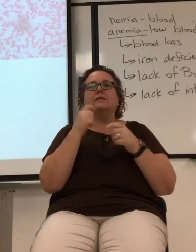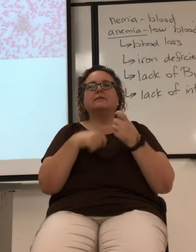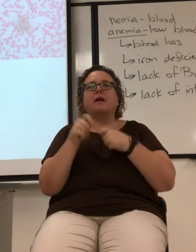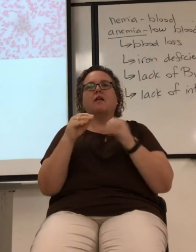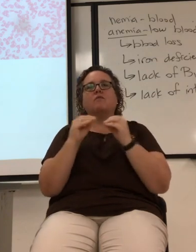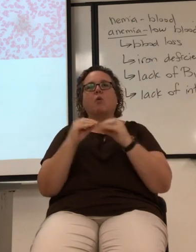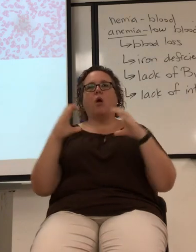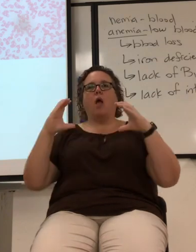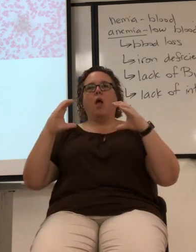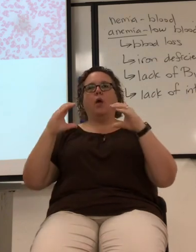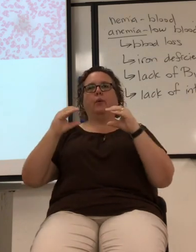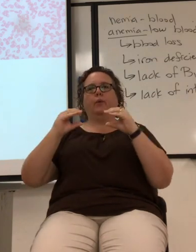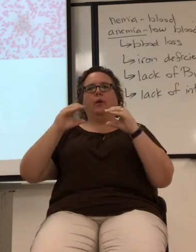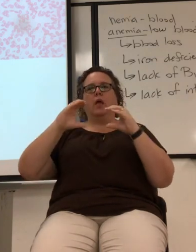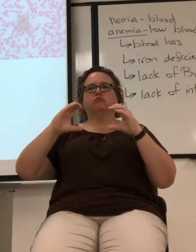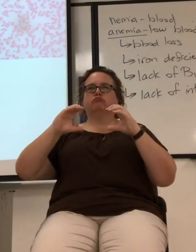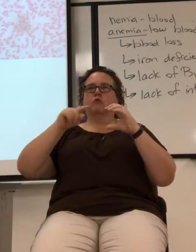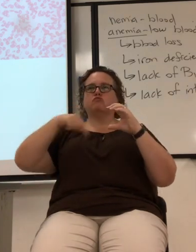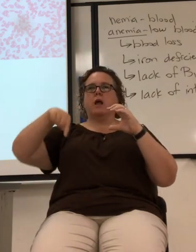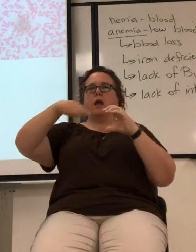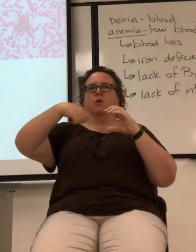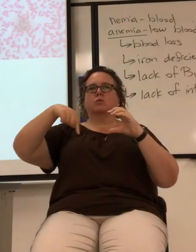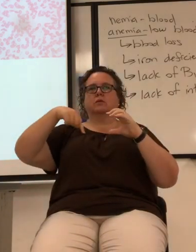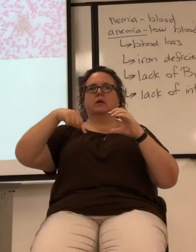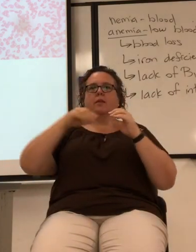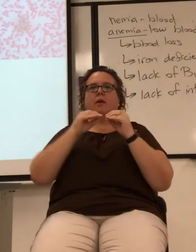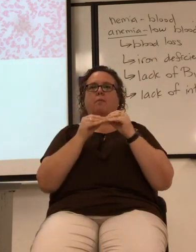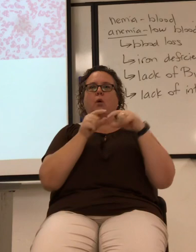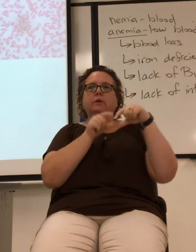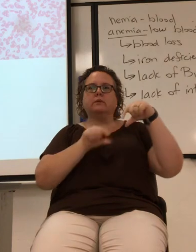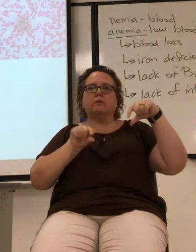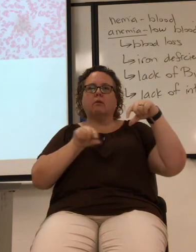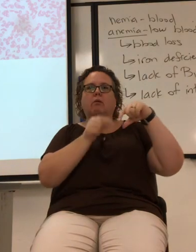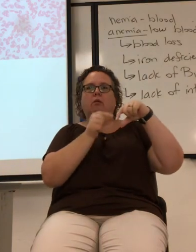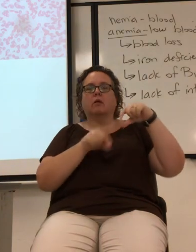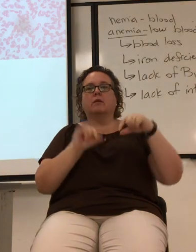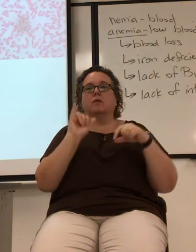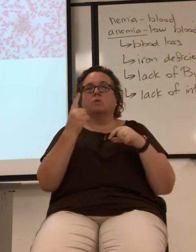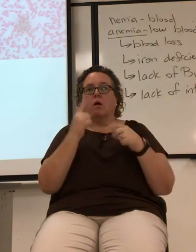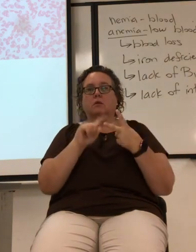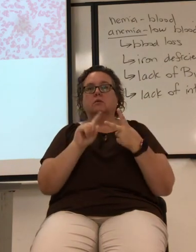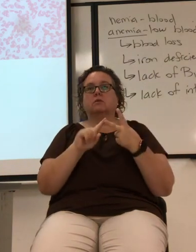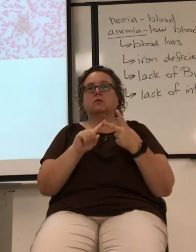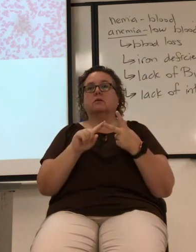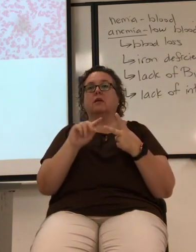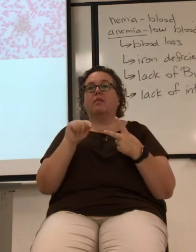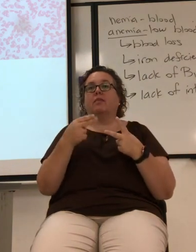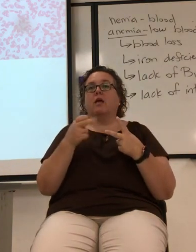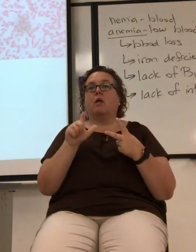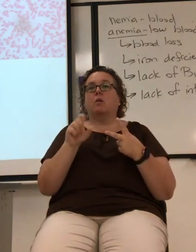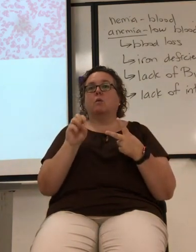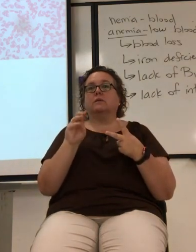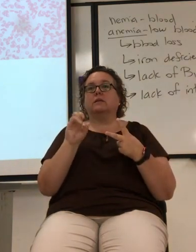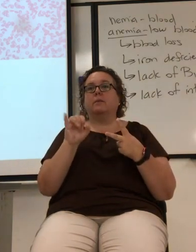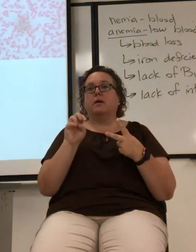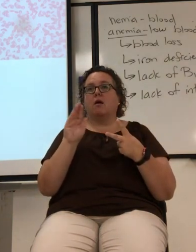round. So sickle cell is one genetic kind. Thalassemia is another.